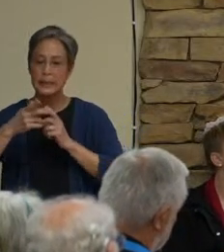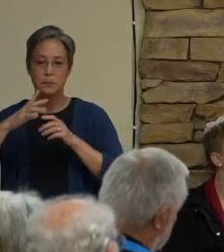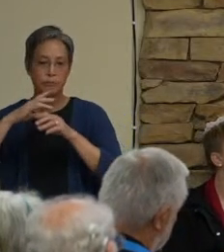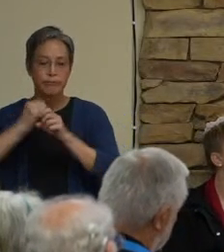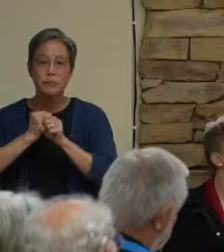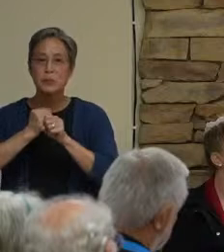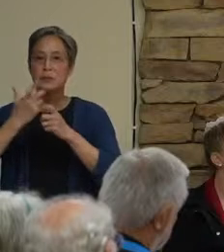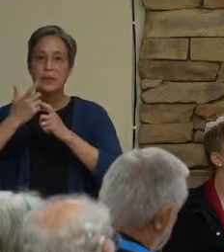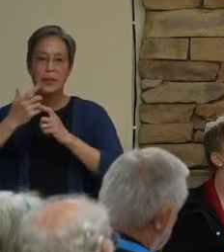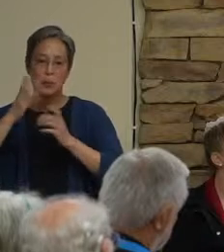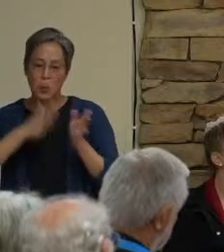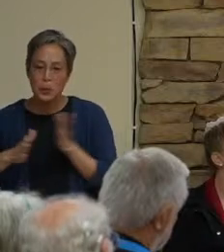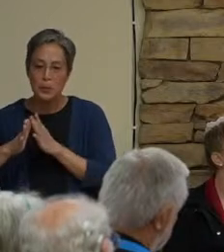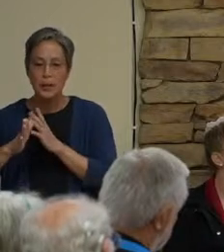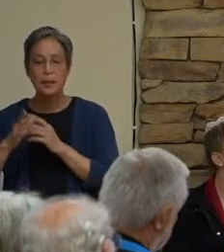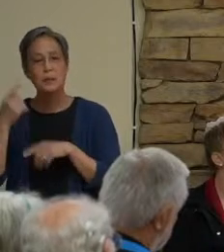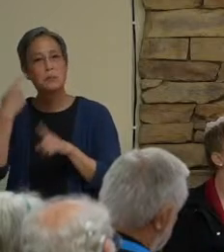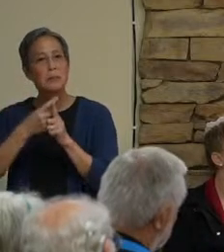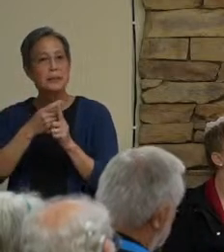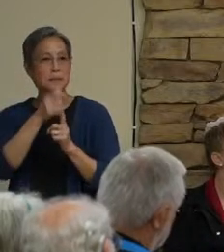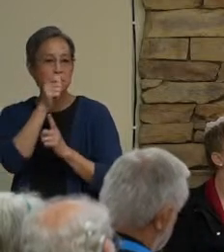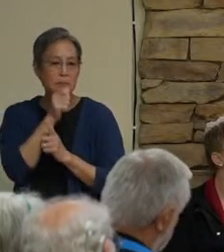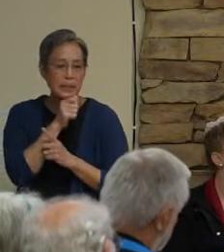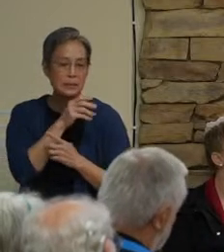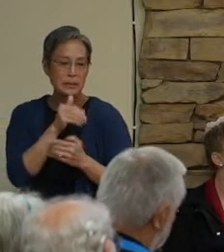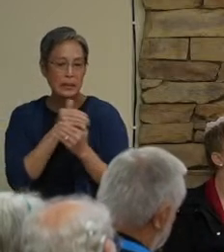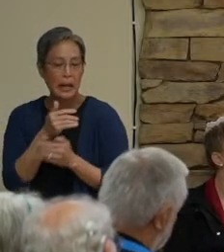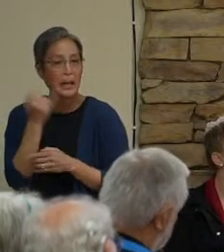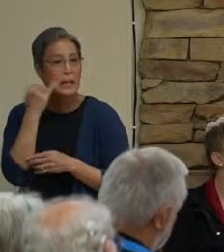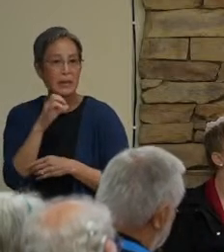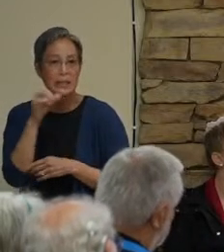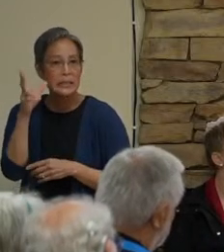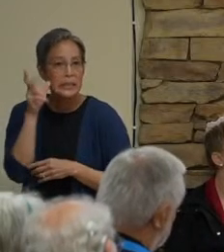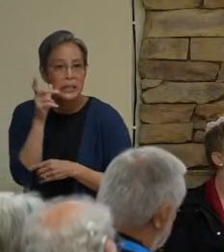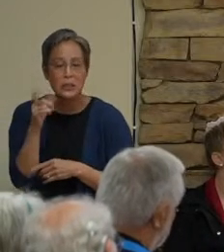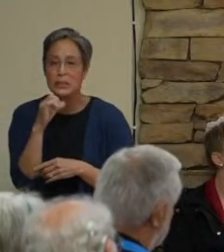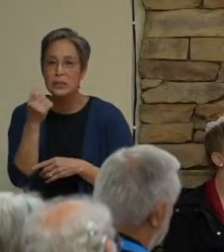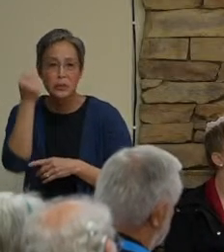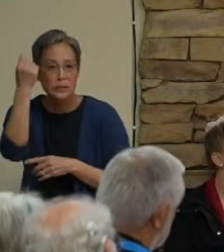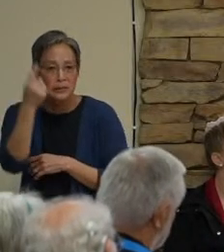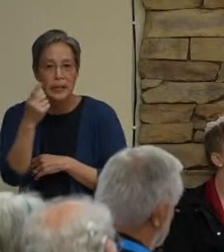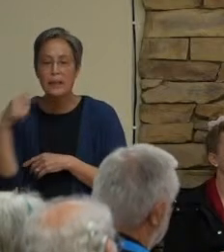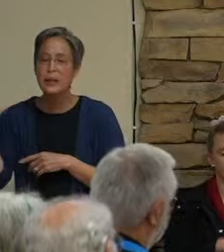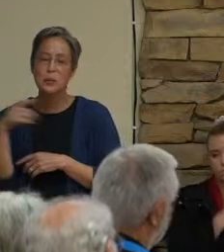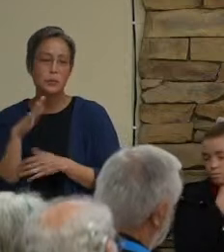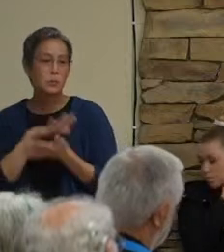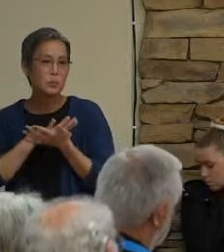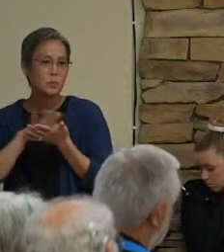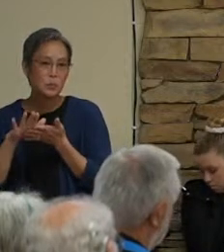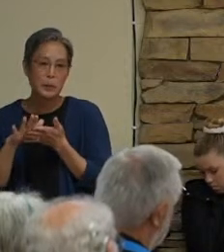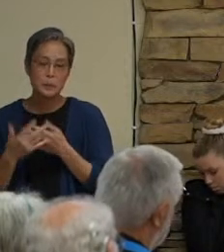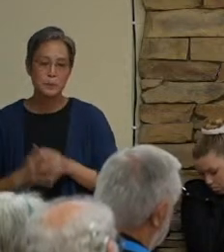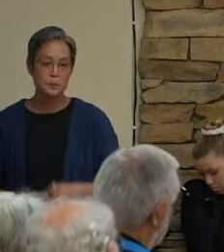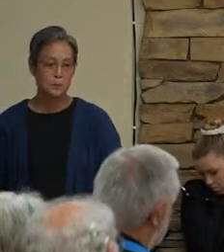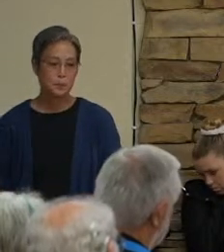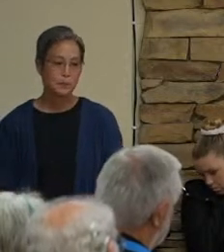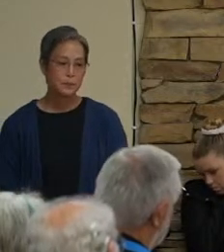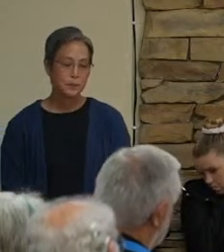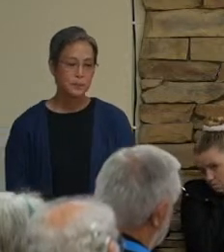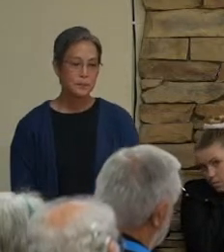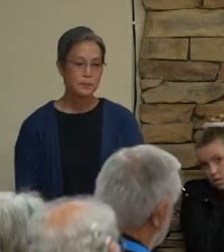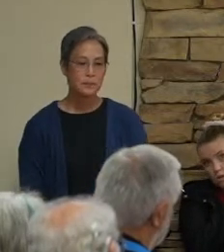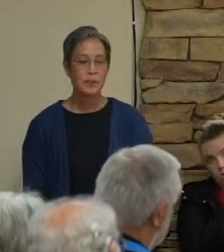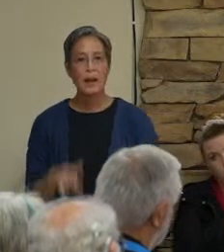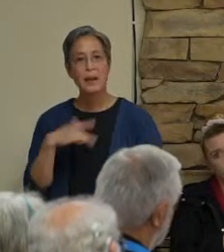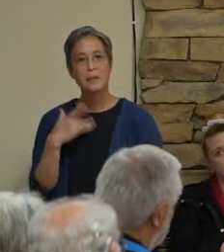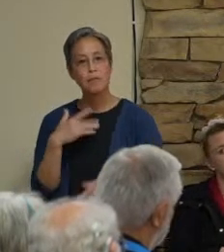importantly, patient and kind when we didn't hear, didn't understand, or were lost. I was able to